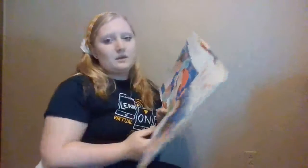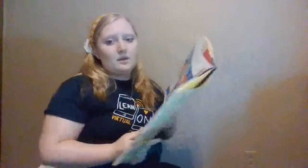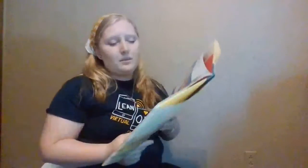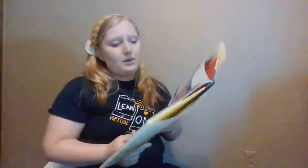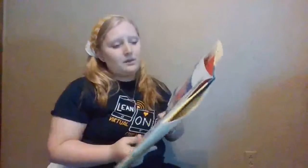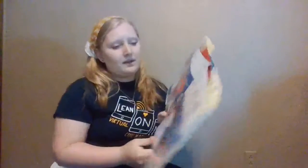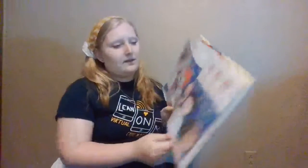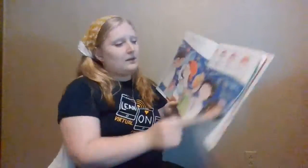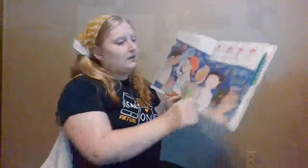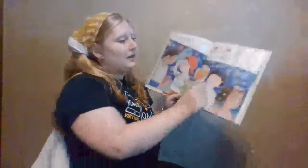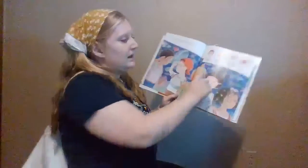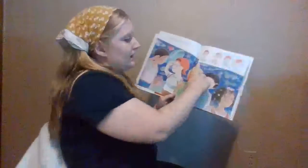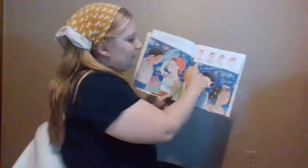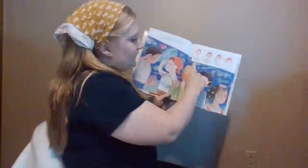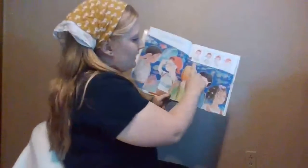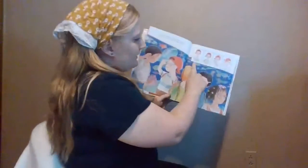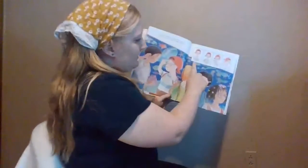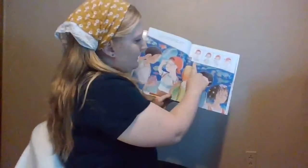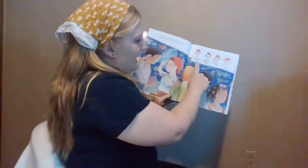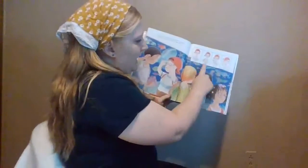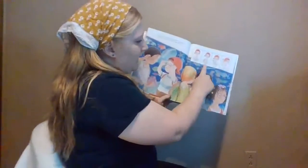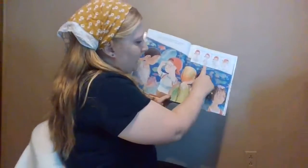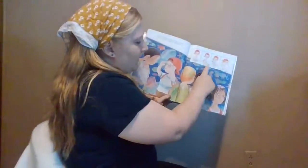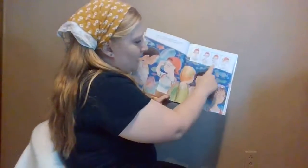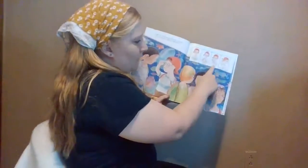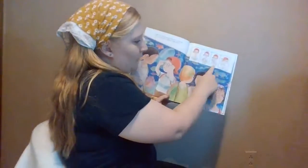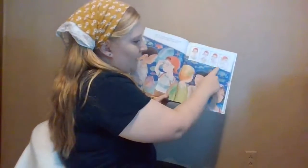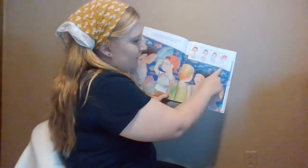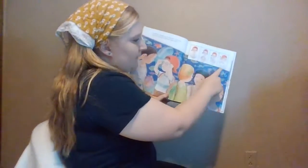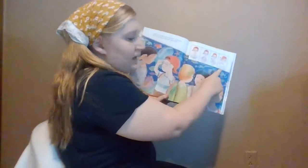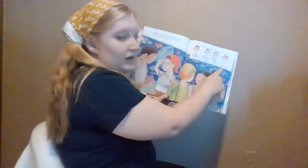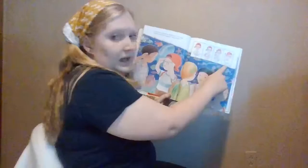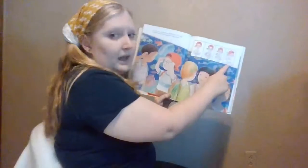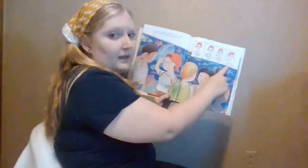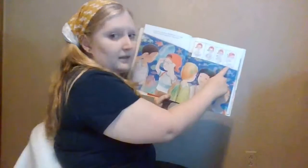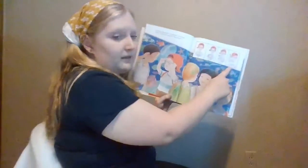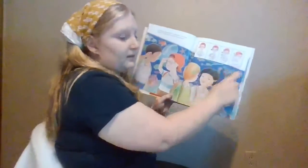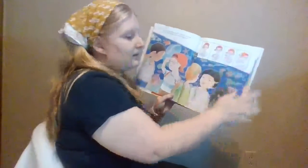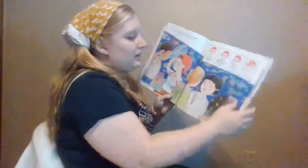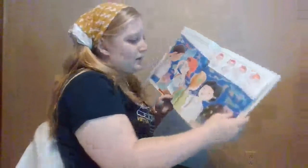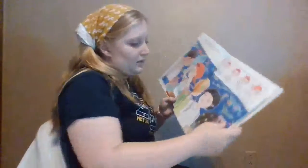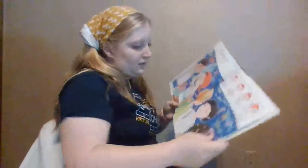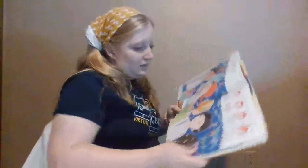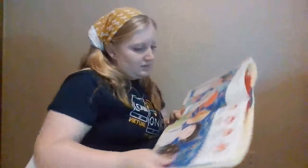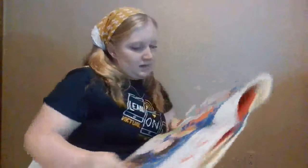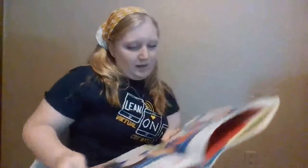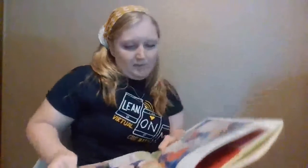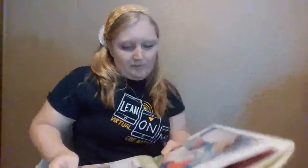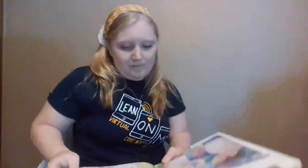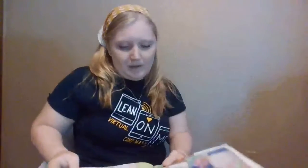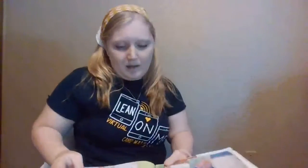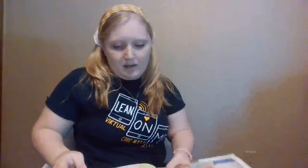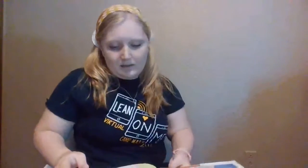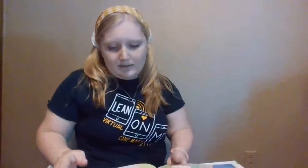So Moses over here signed, my friend wears hearing aids. So,